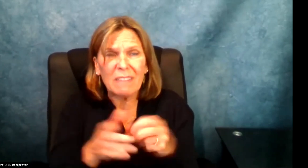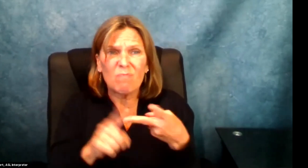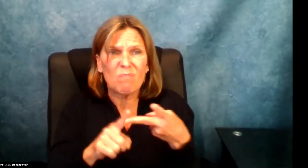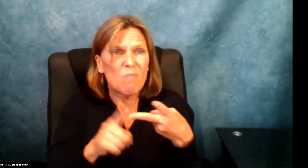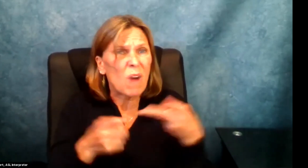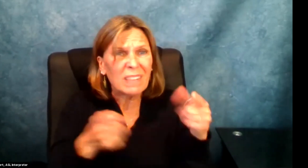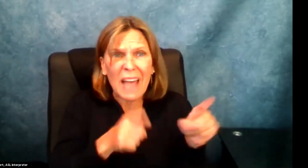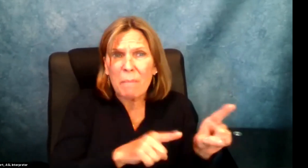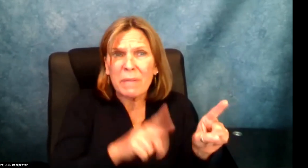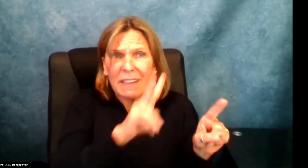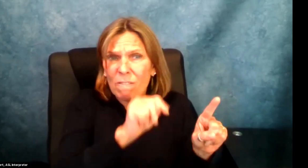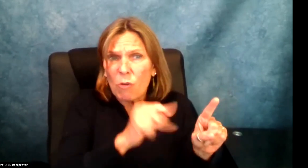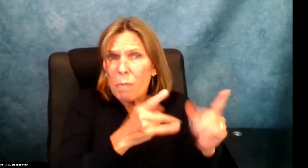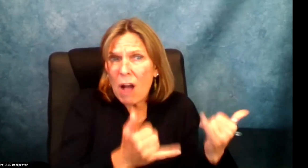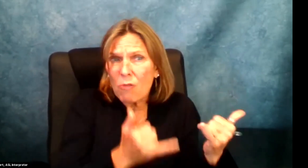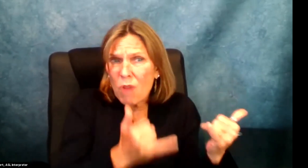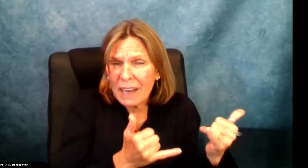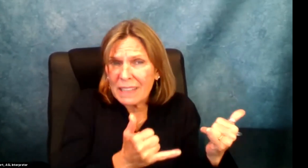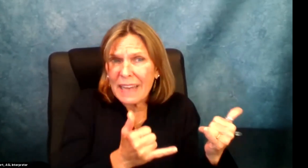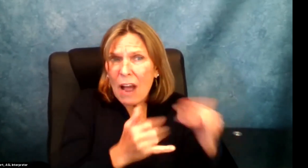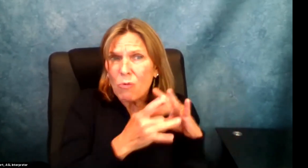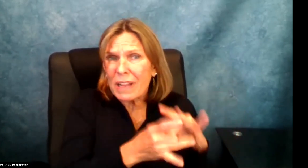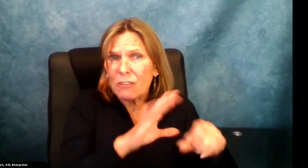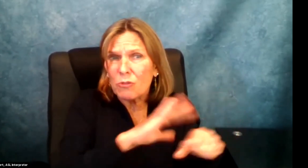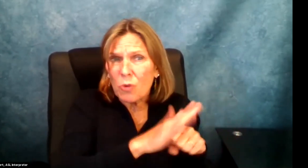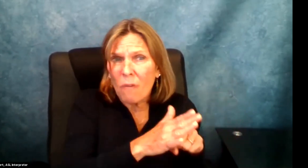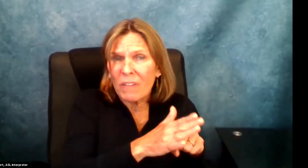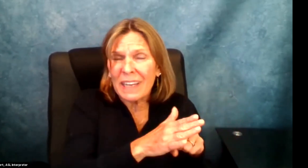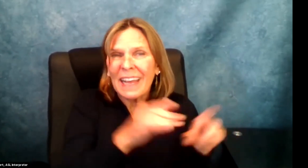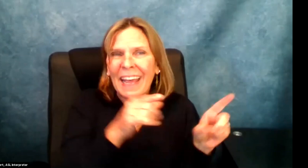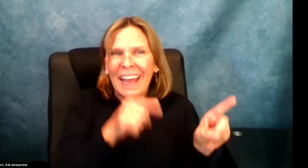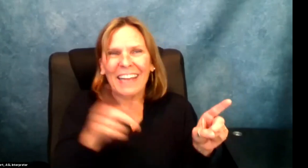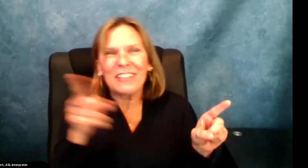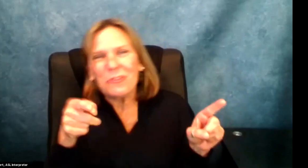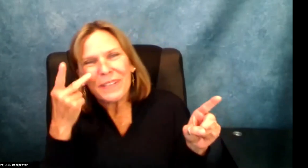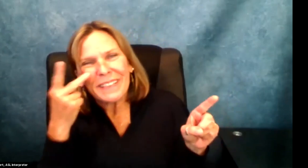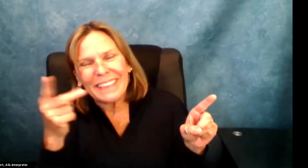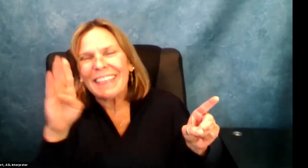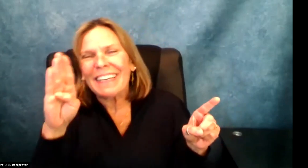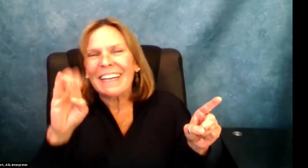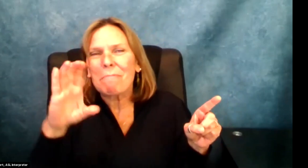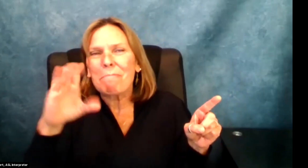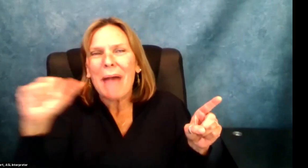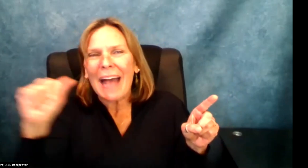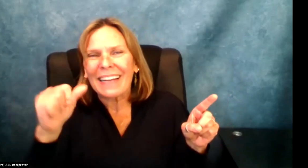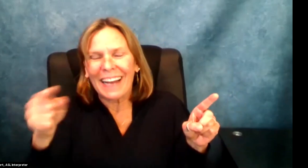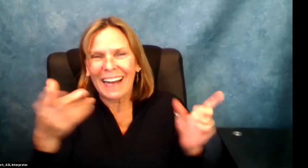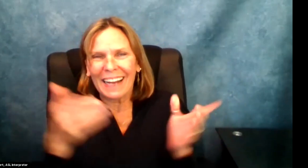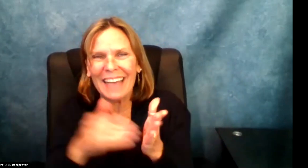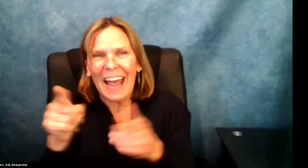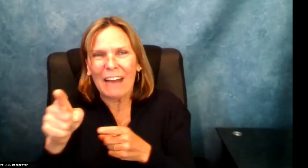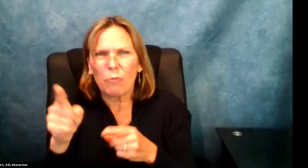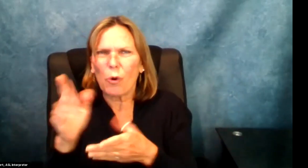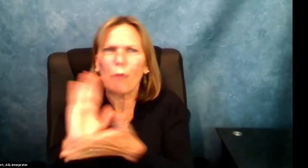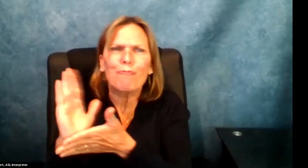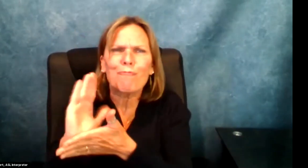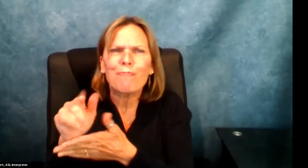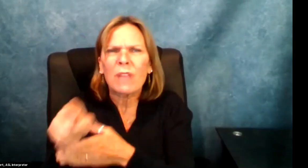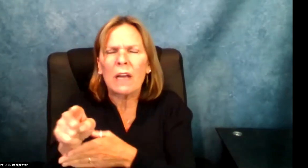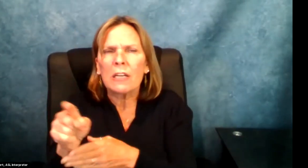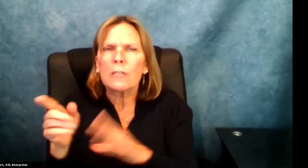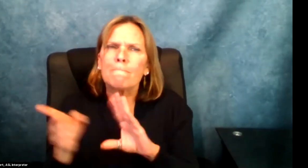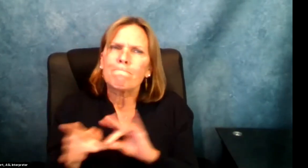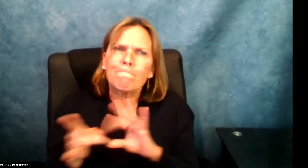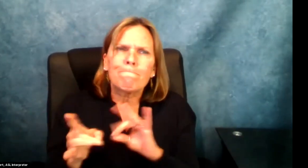the vaccines, and you'll see Becca again in a short video where she talks about this vaccine and the age